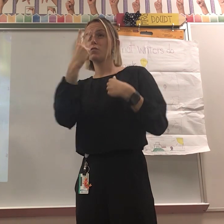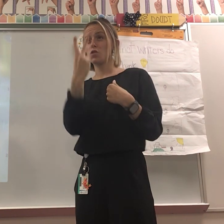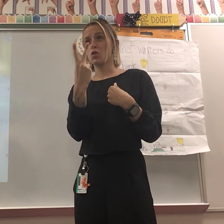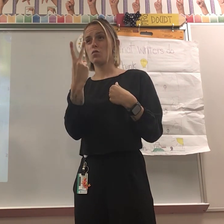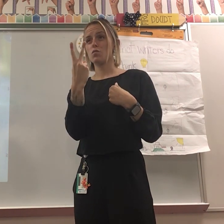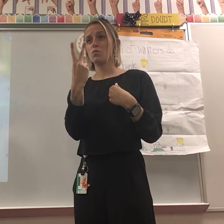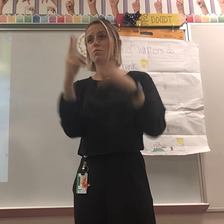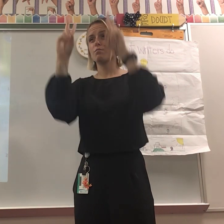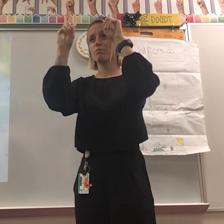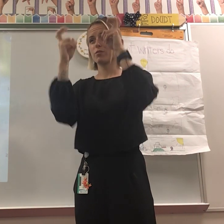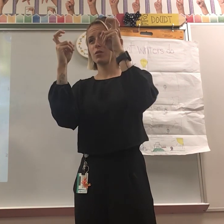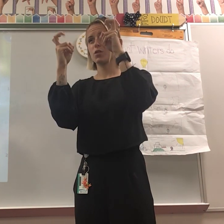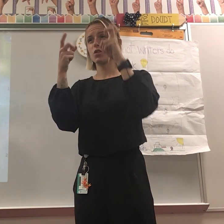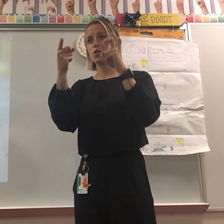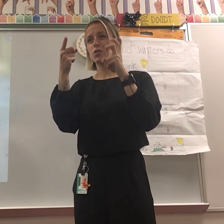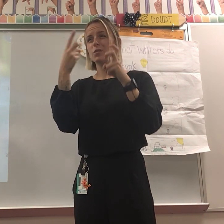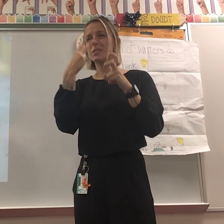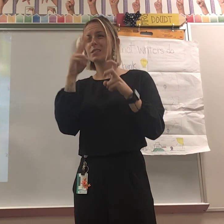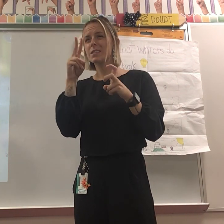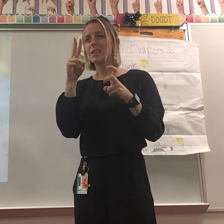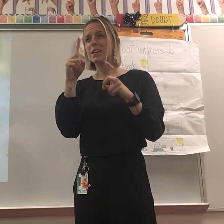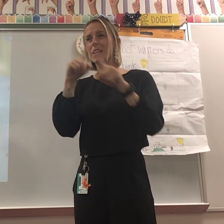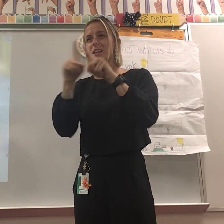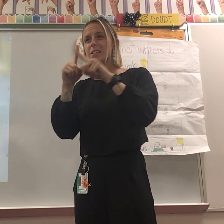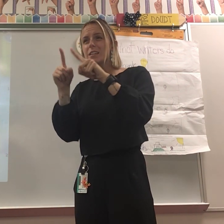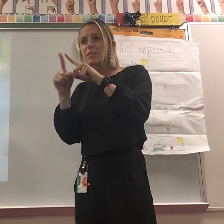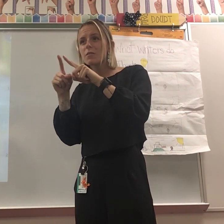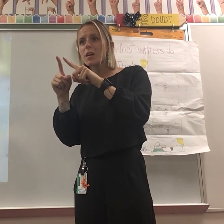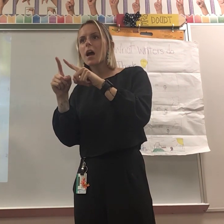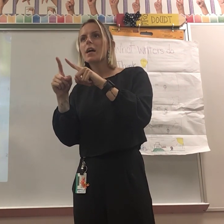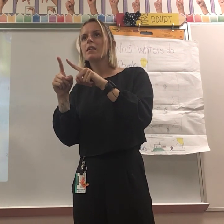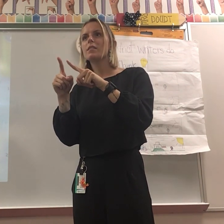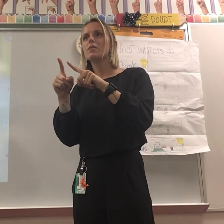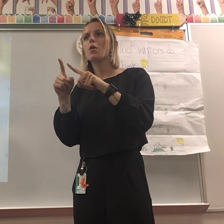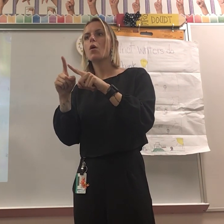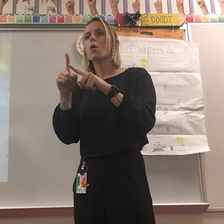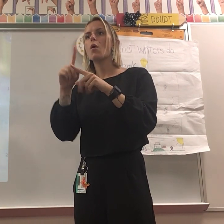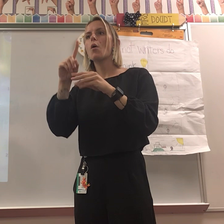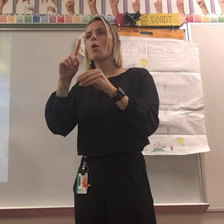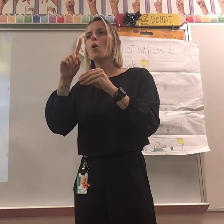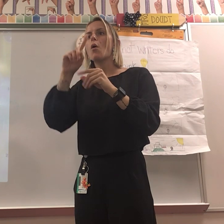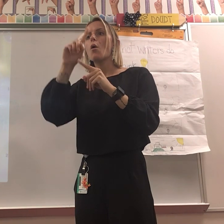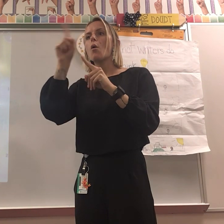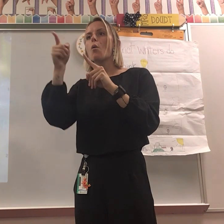this page. Do you see another symbol that you're not sure? So that's an apostrophe. When we add on an S, it's very